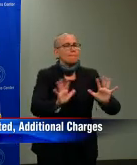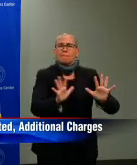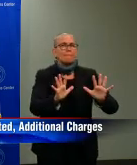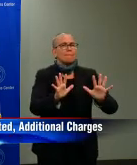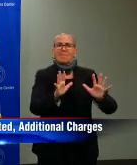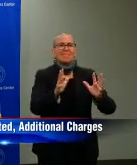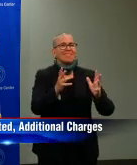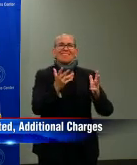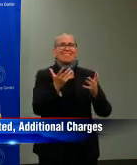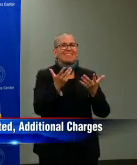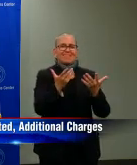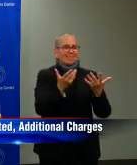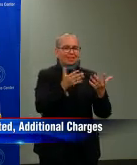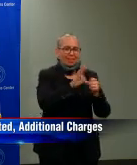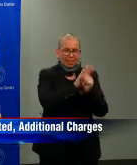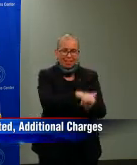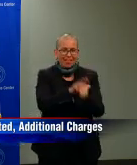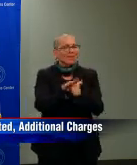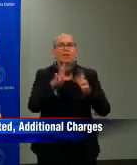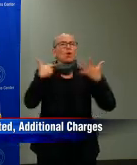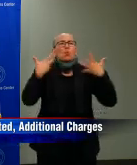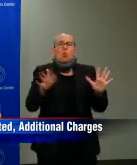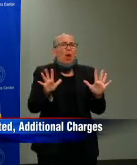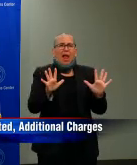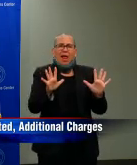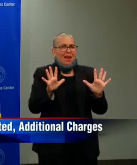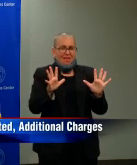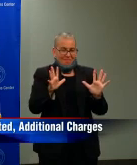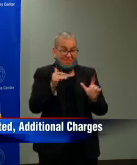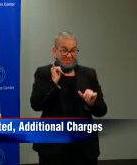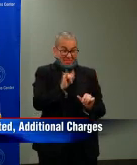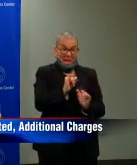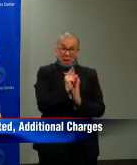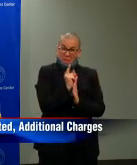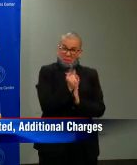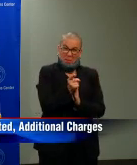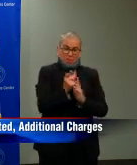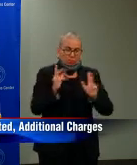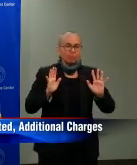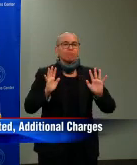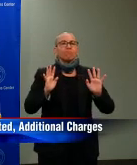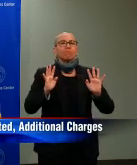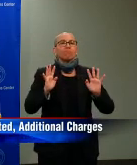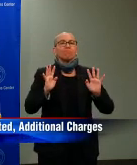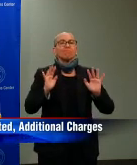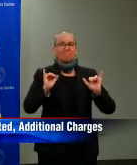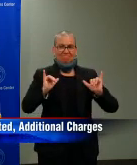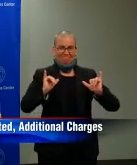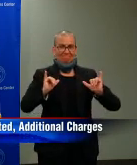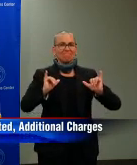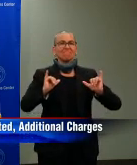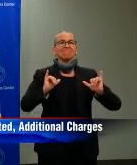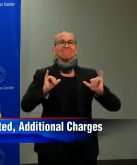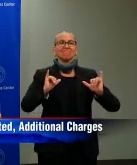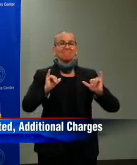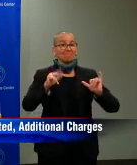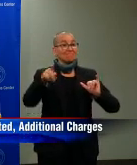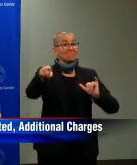else, but the sense of when change is there, people rise up. And I think it's important. I